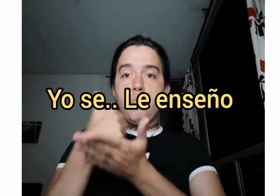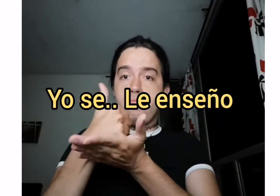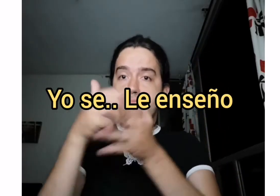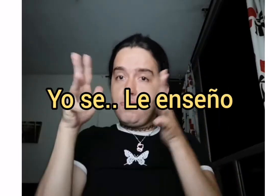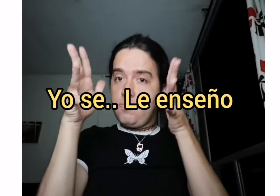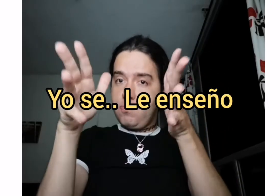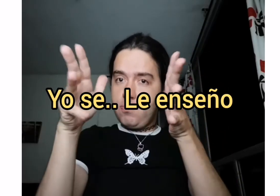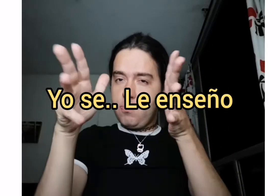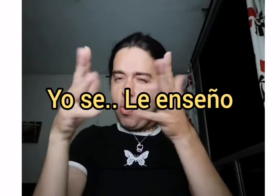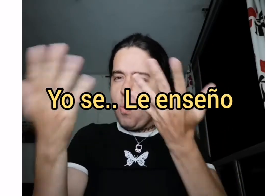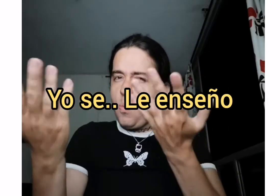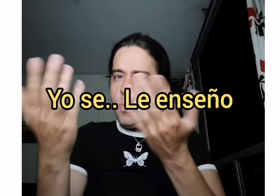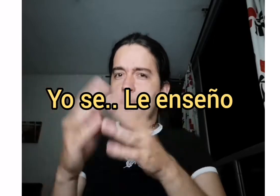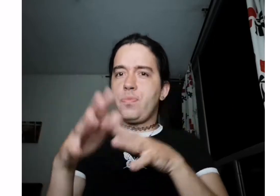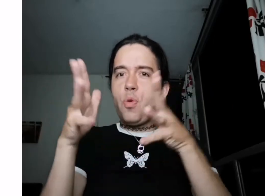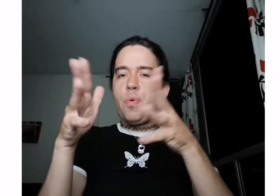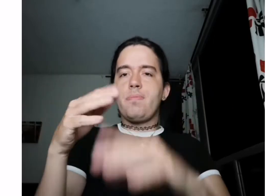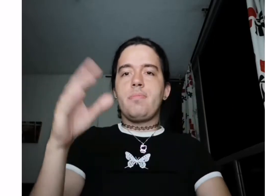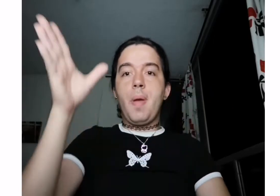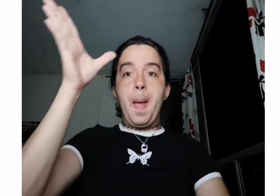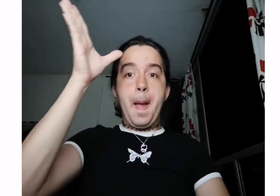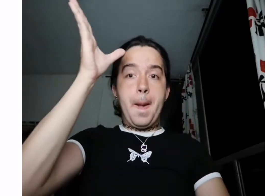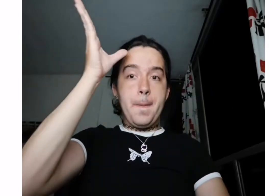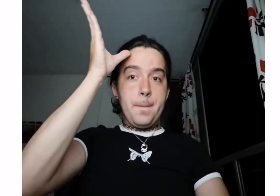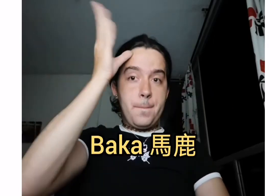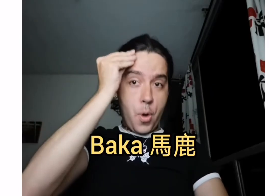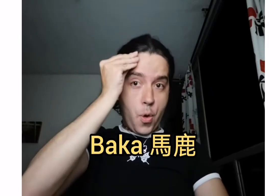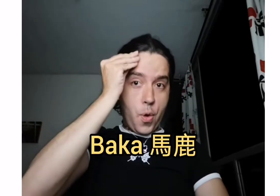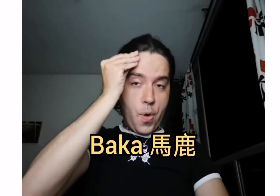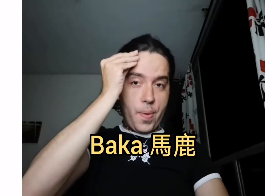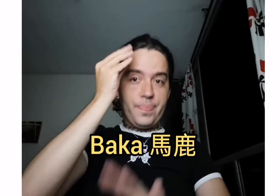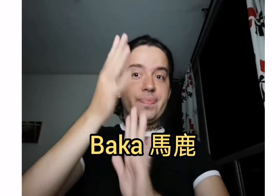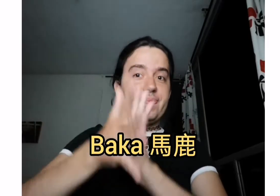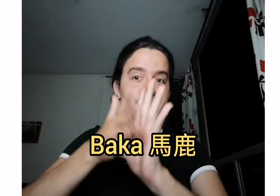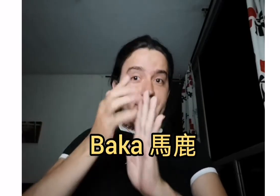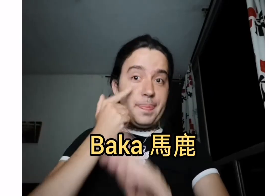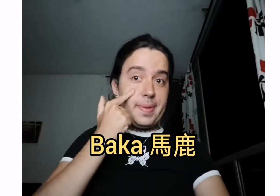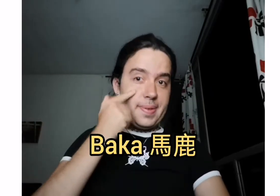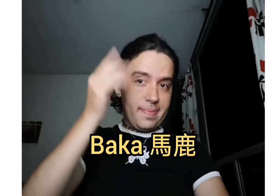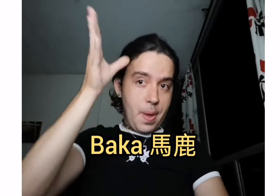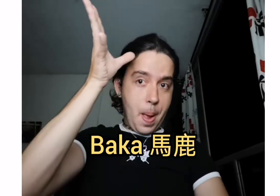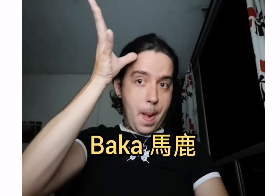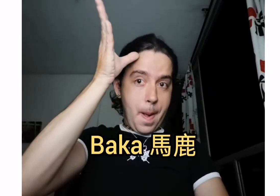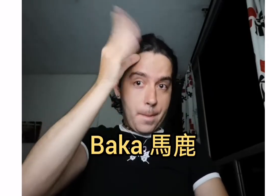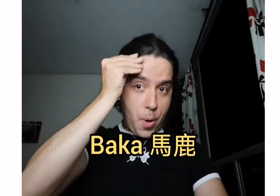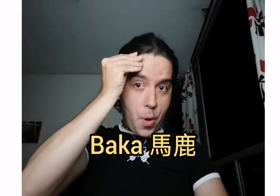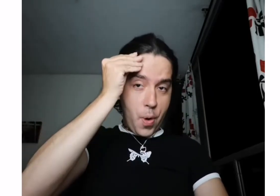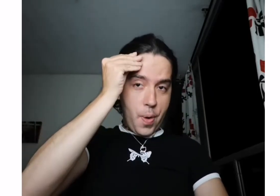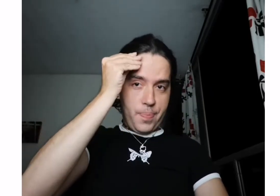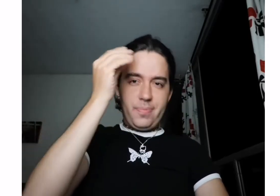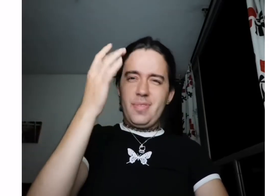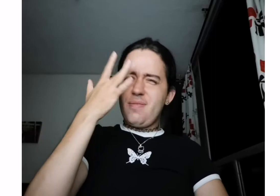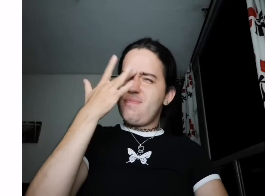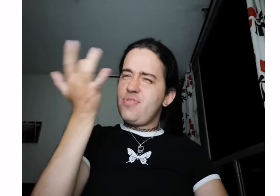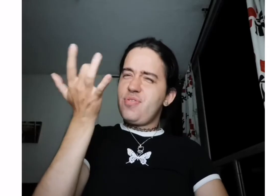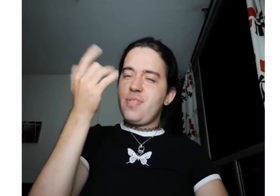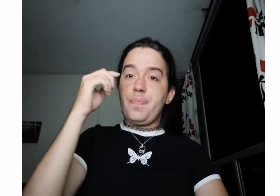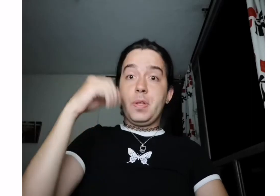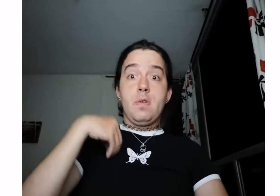You told me you don't really do commitment, trust me Consider your message received When you said you